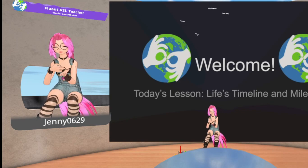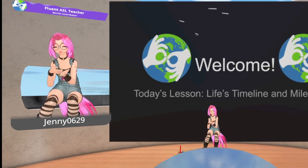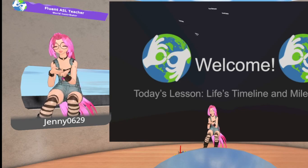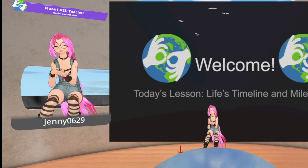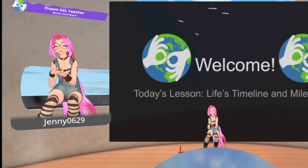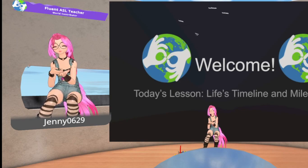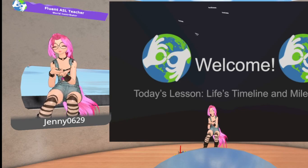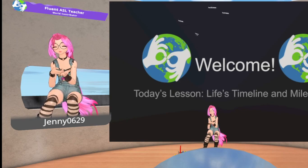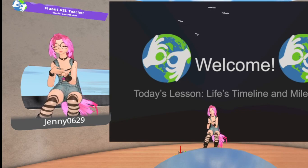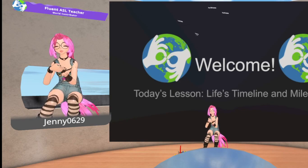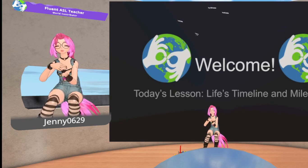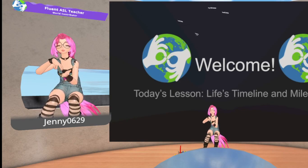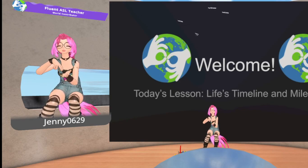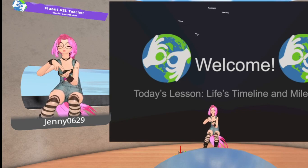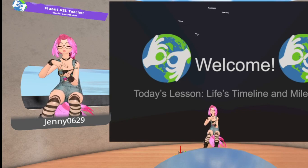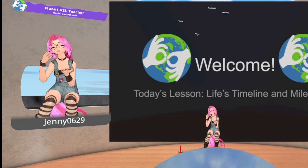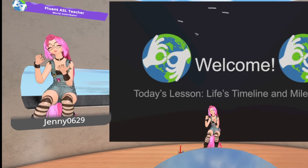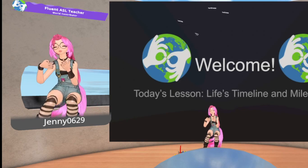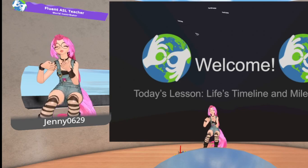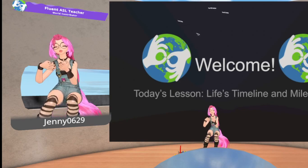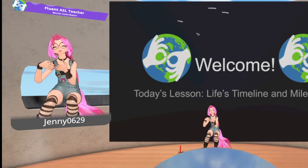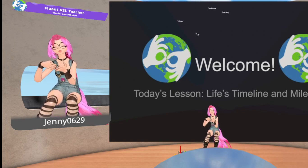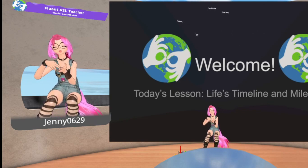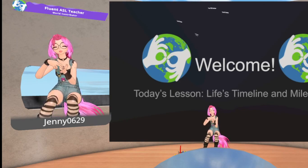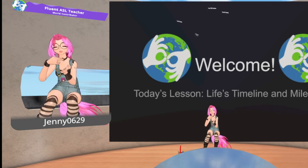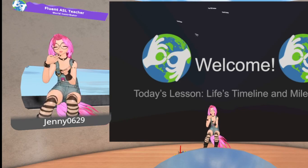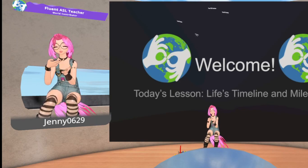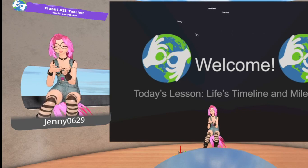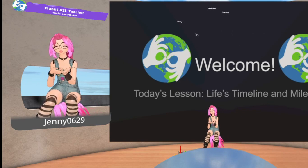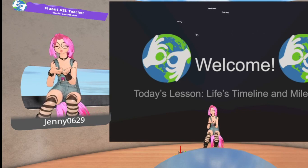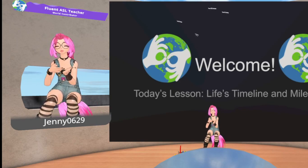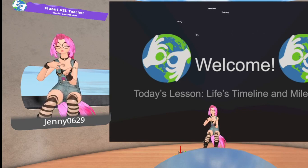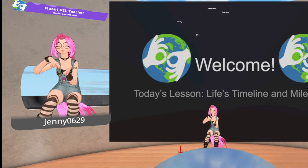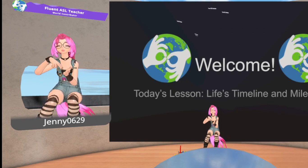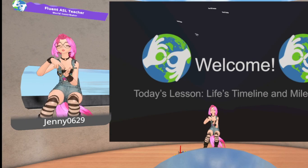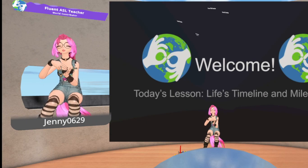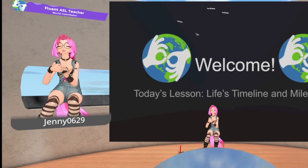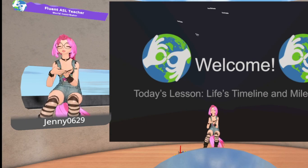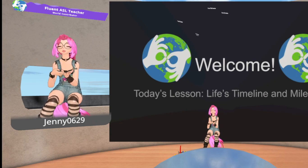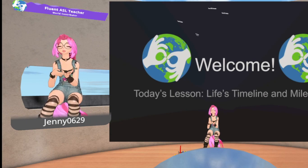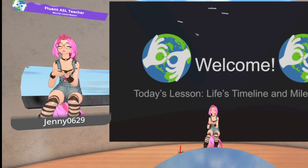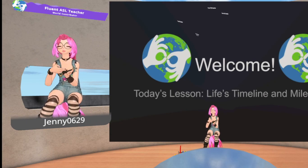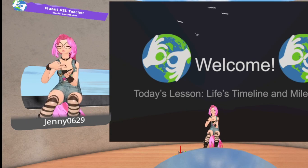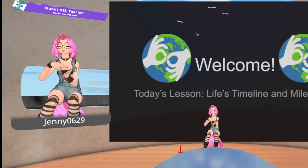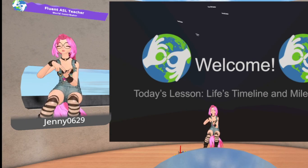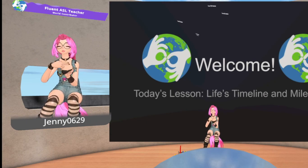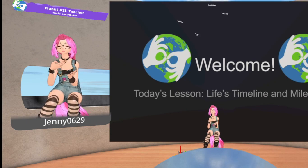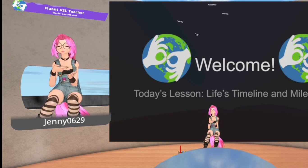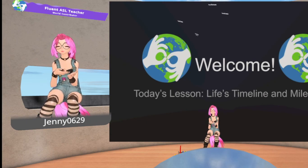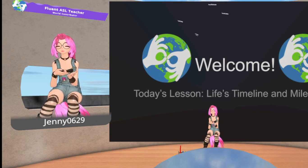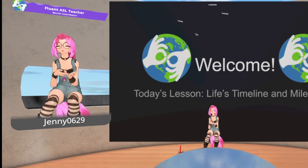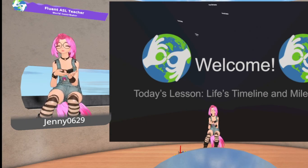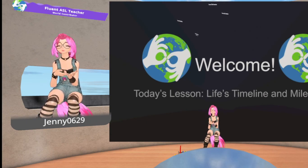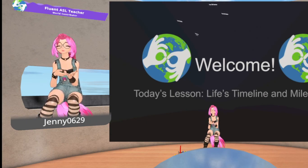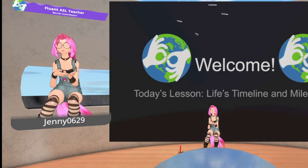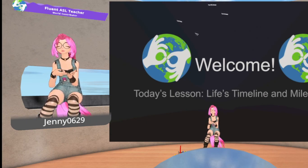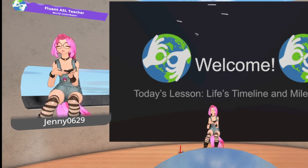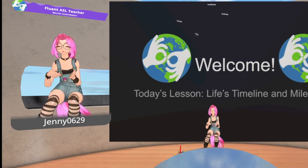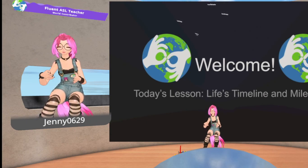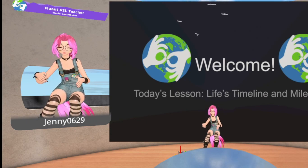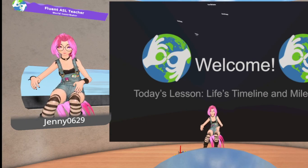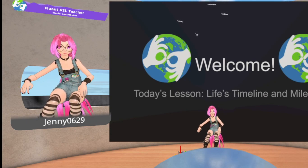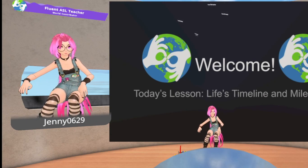Yeah, faint. Yeah, because not all fainting, but some fainting you fall. So it's kind of like that motion. Yeah.